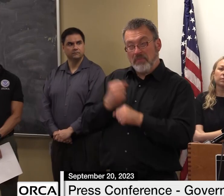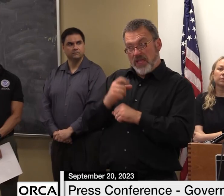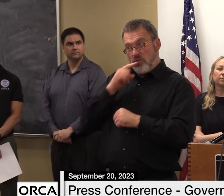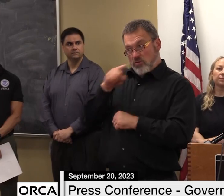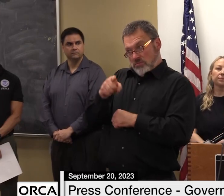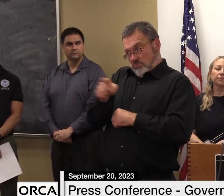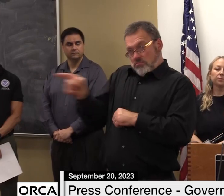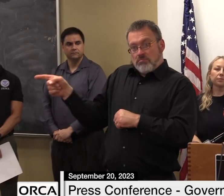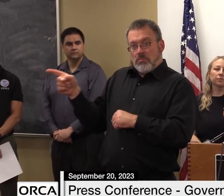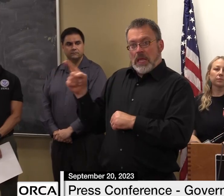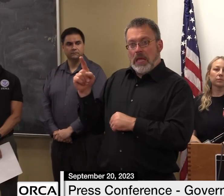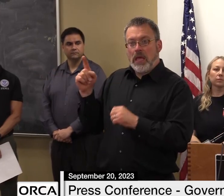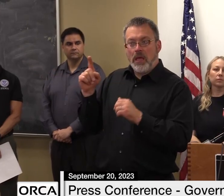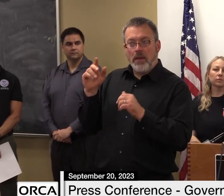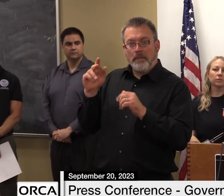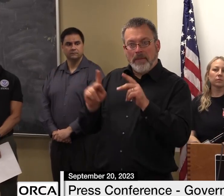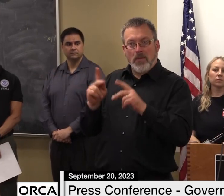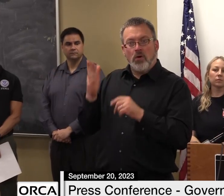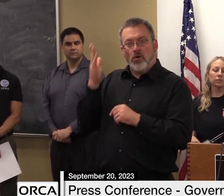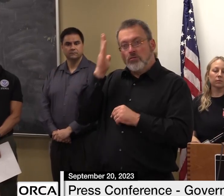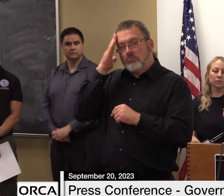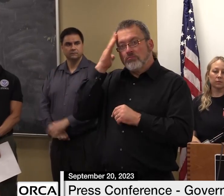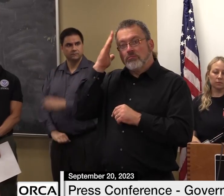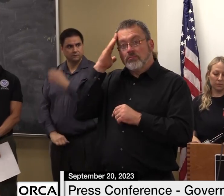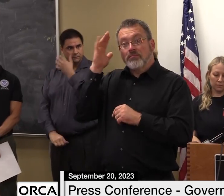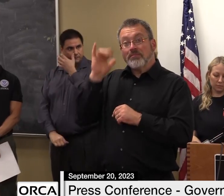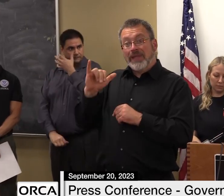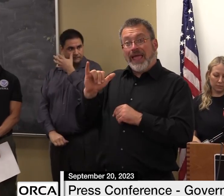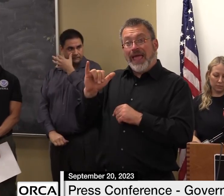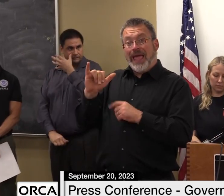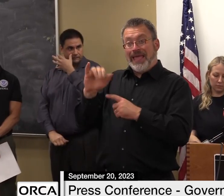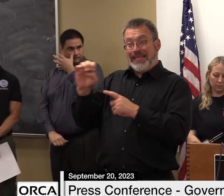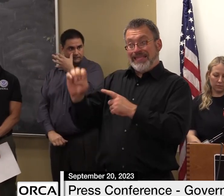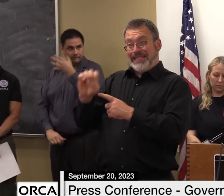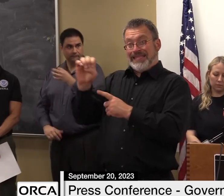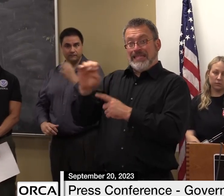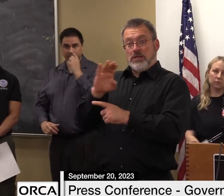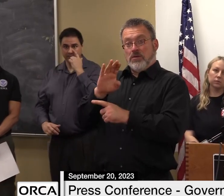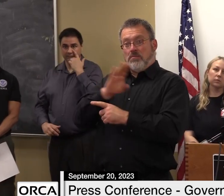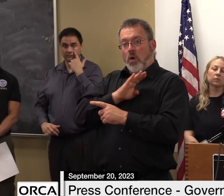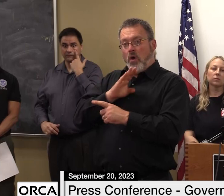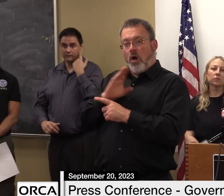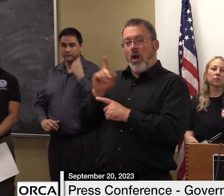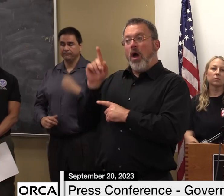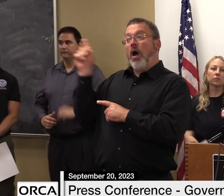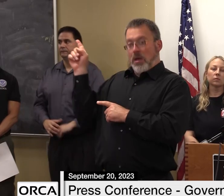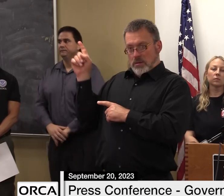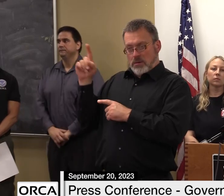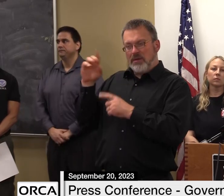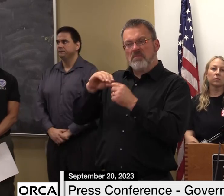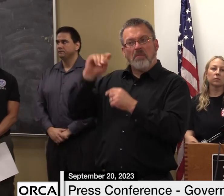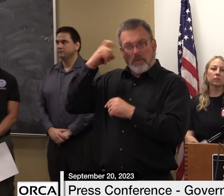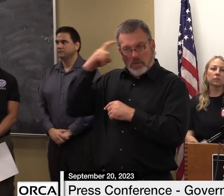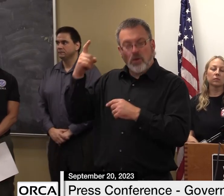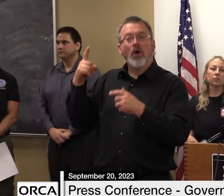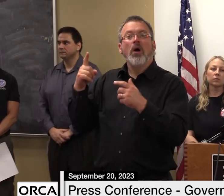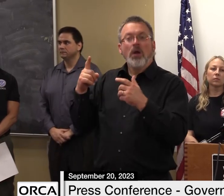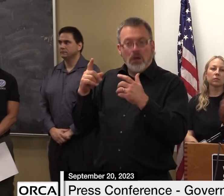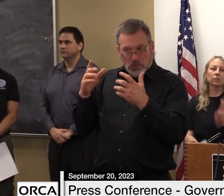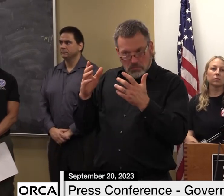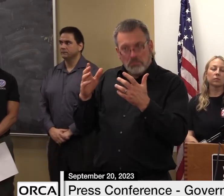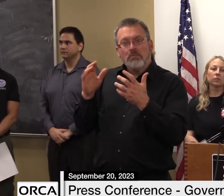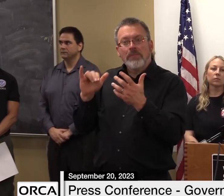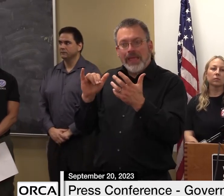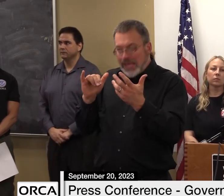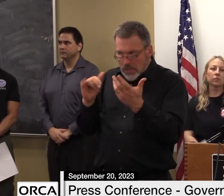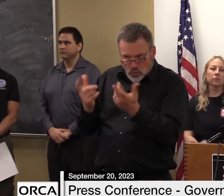into the on the first e-board meeting, we asked for the $20 million, and we told them what we were doing. We just